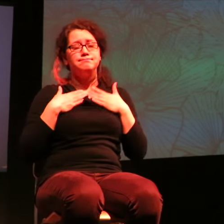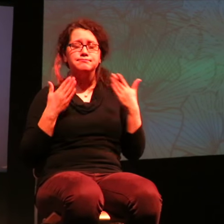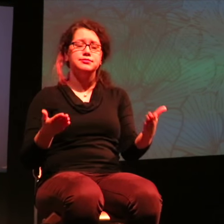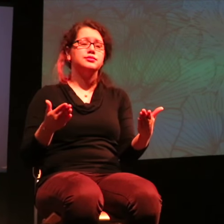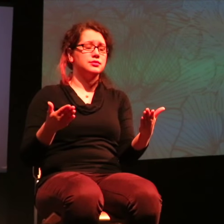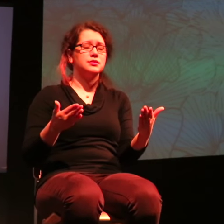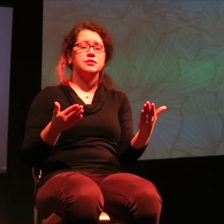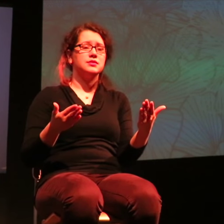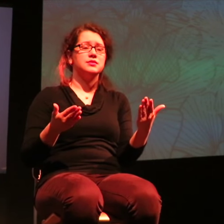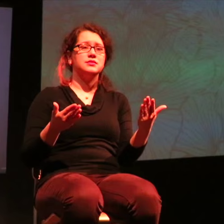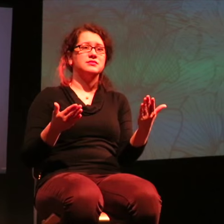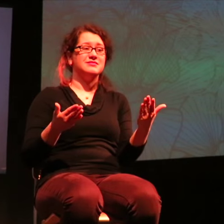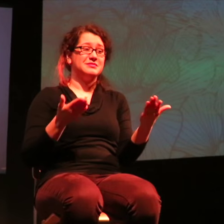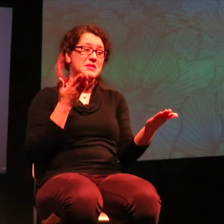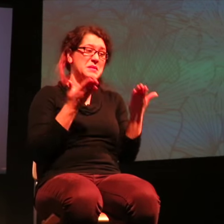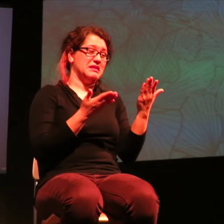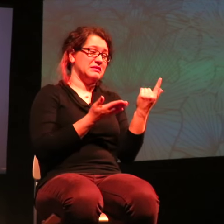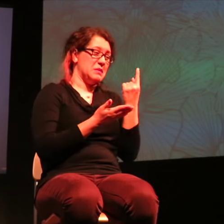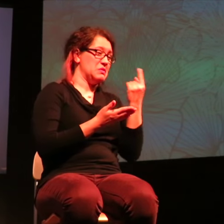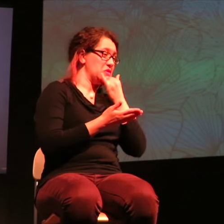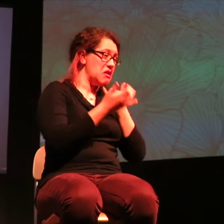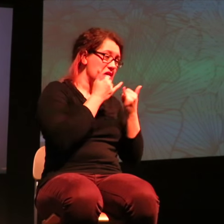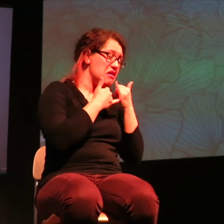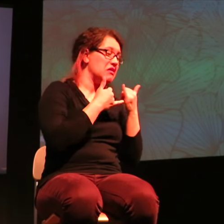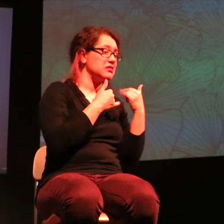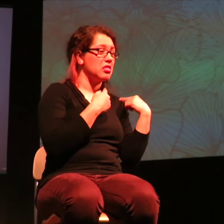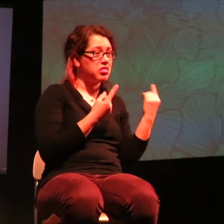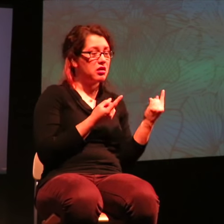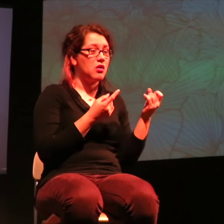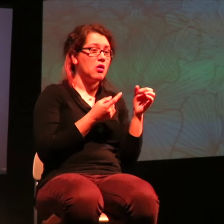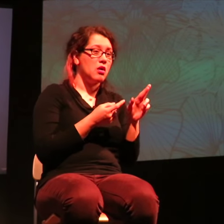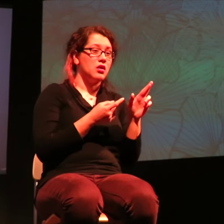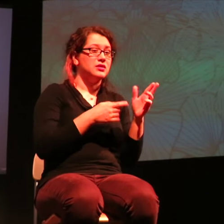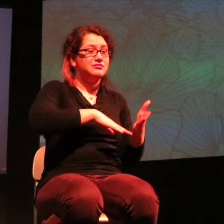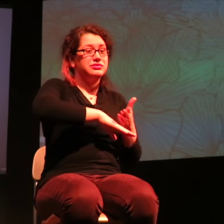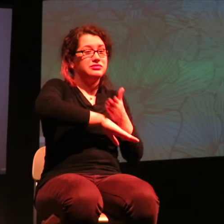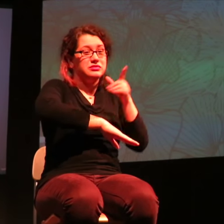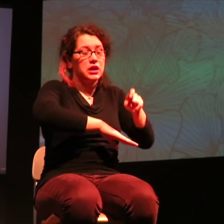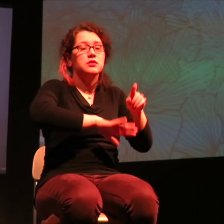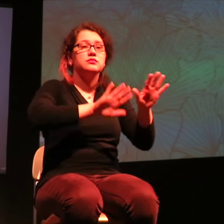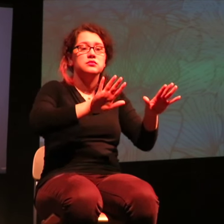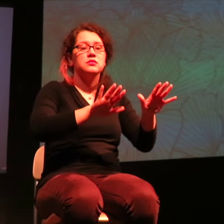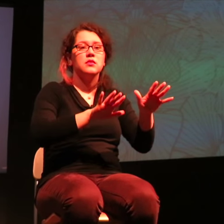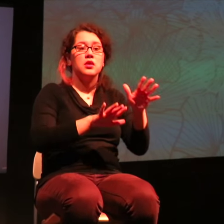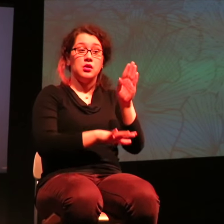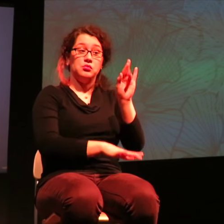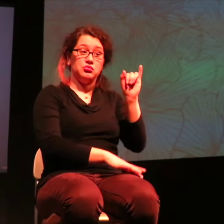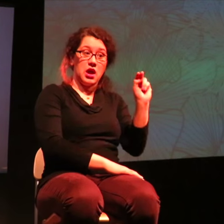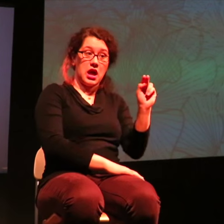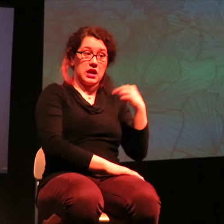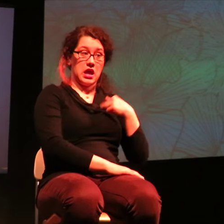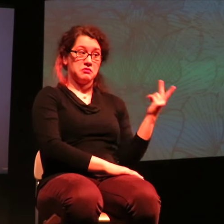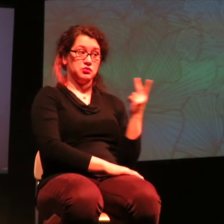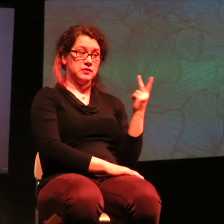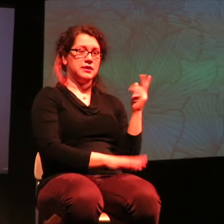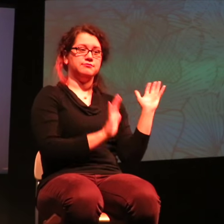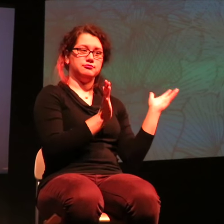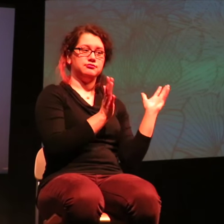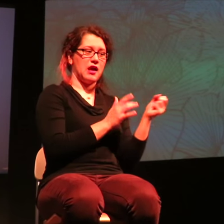we've kind of maybe done wrong, or we haven't done as well as we could. And Brian and I were just talking about this a few weeks ago, and we talked about it quite a bit, is that we've